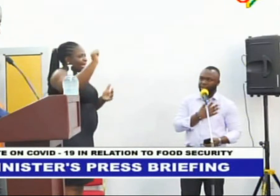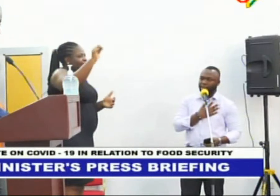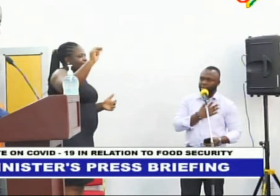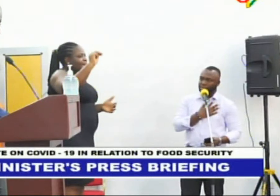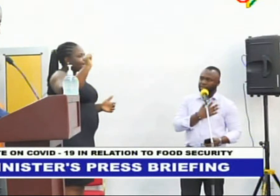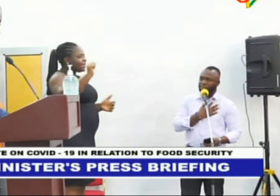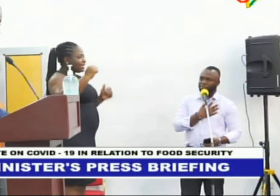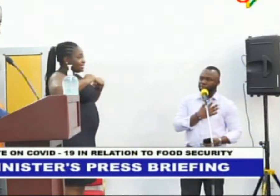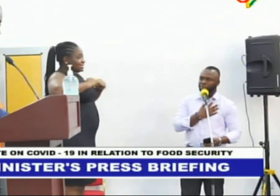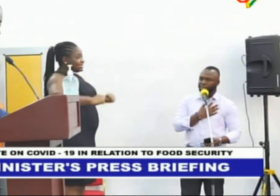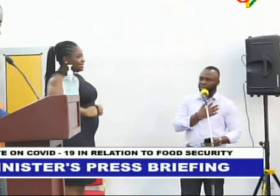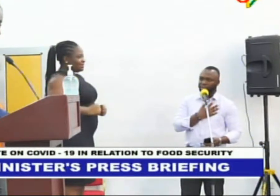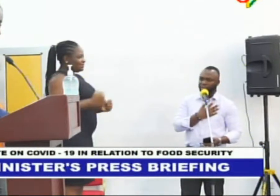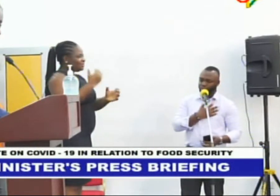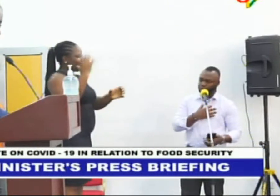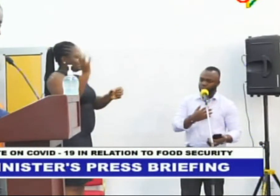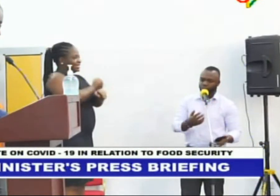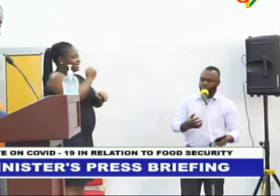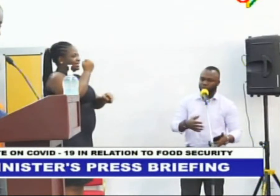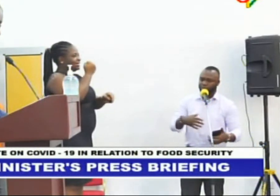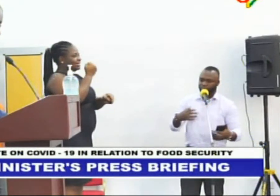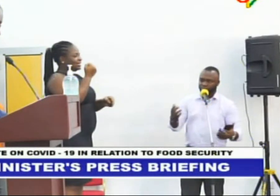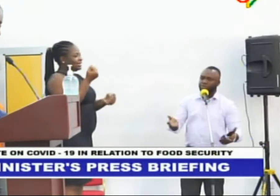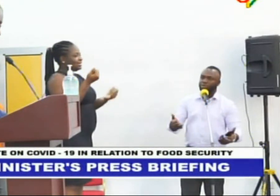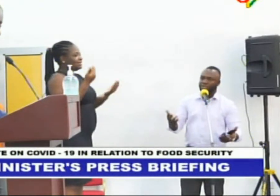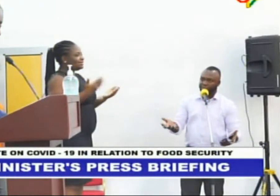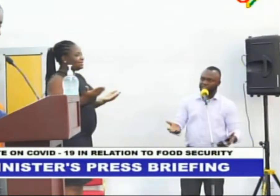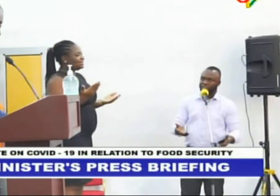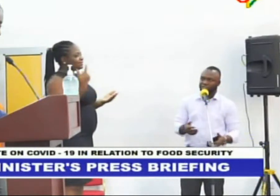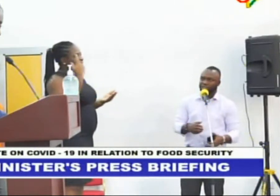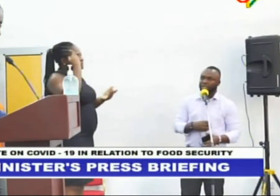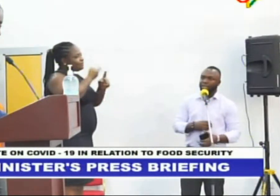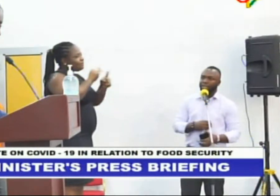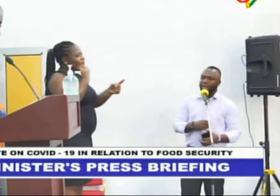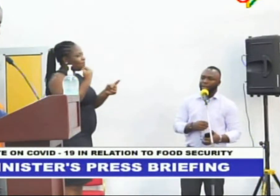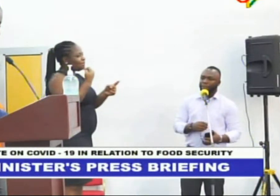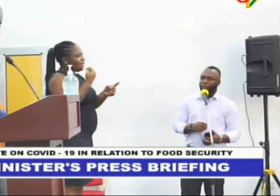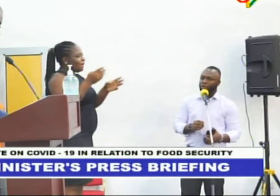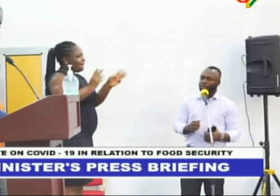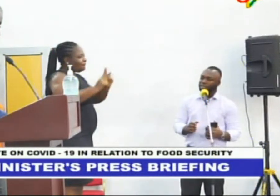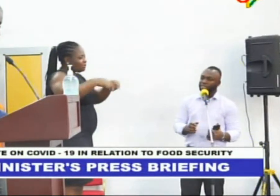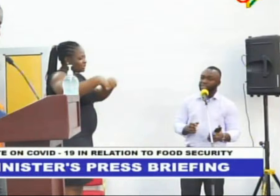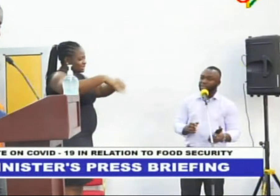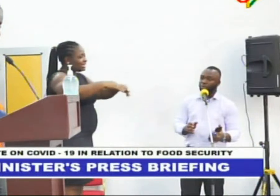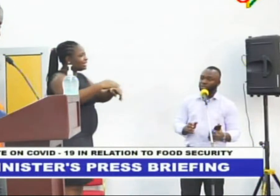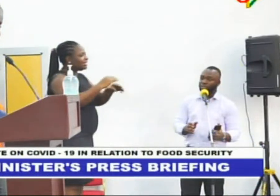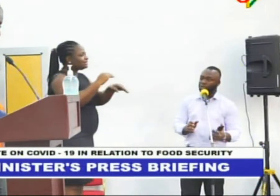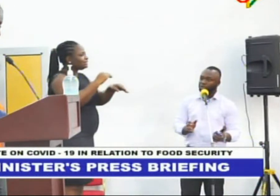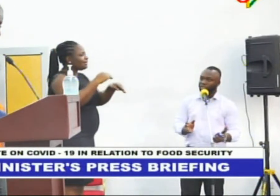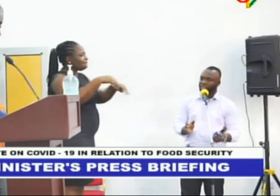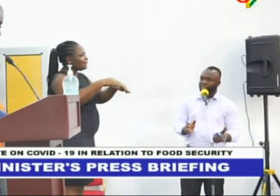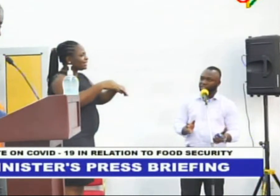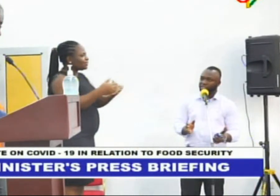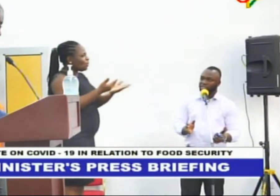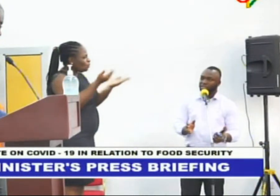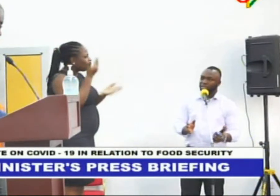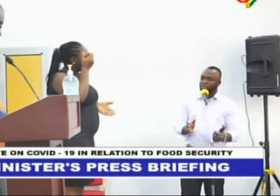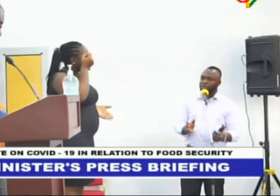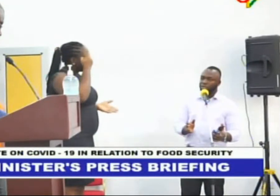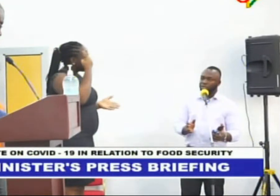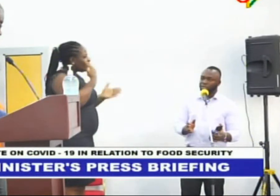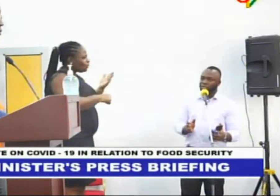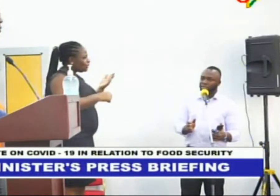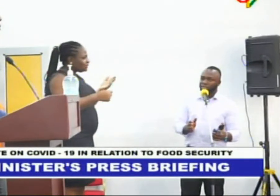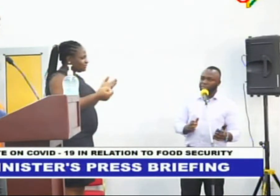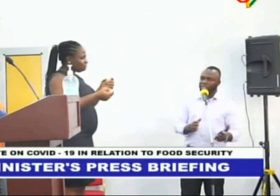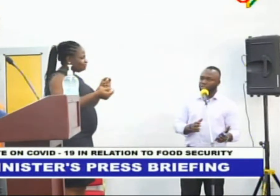these are people who are selling okoro and foodstuff generally. We want to understand what the coordination is between